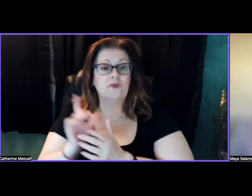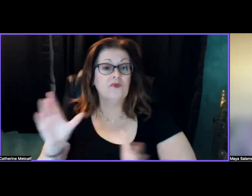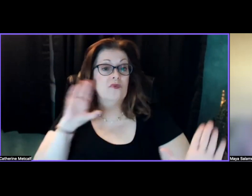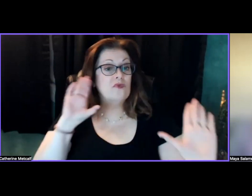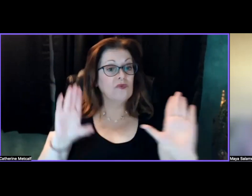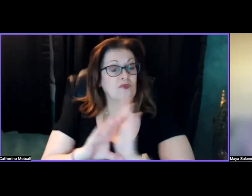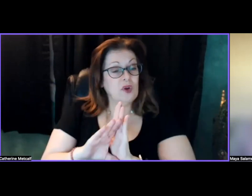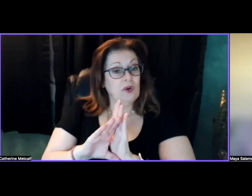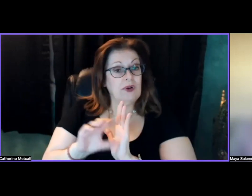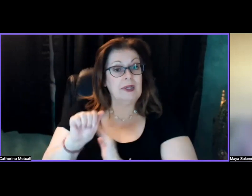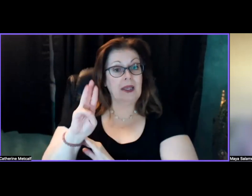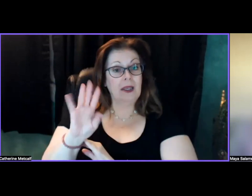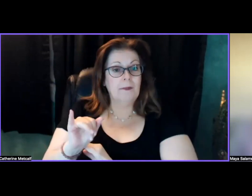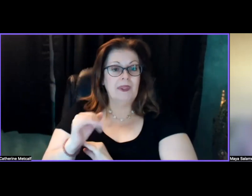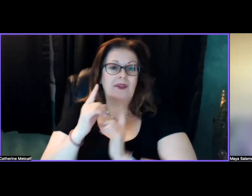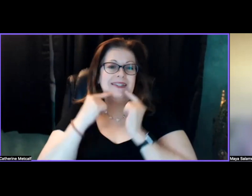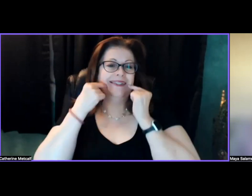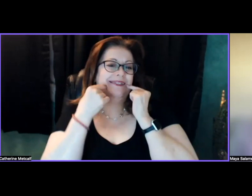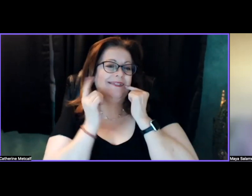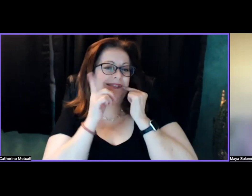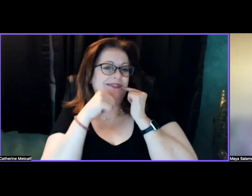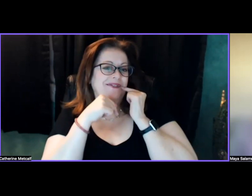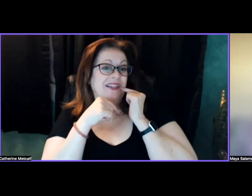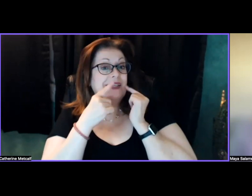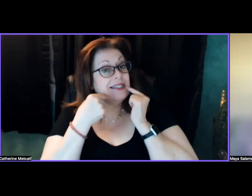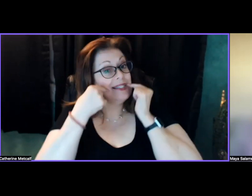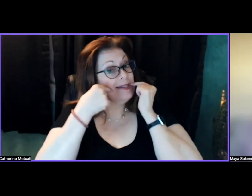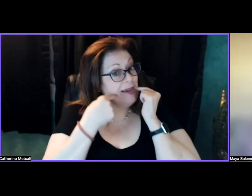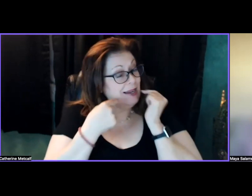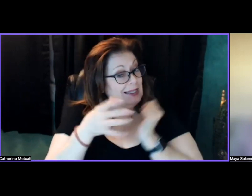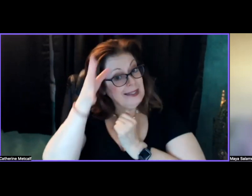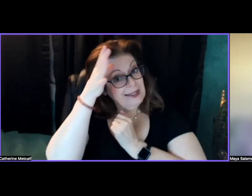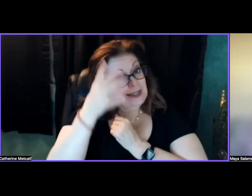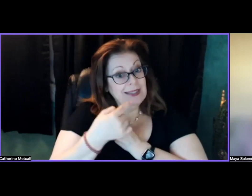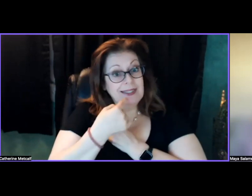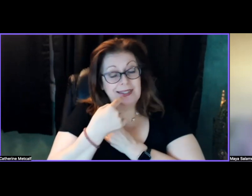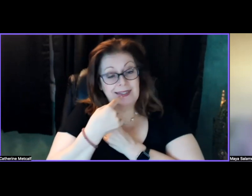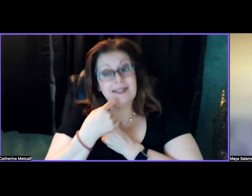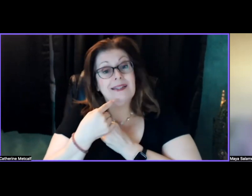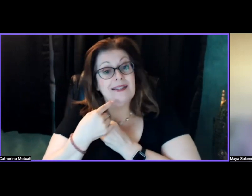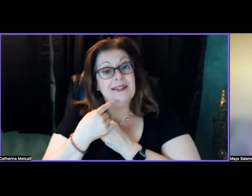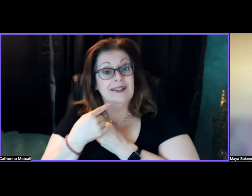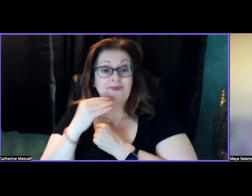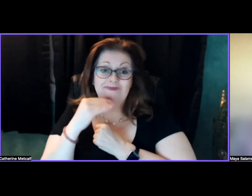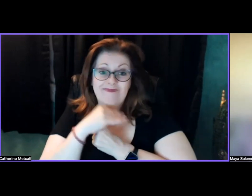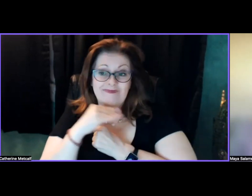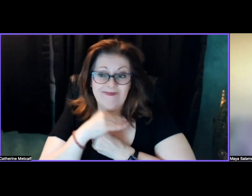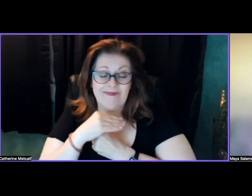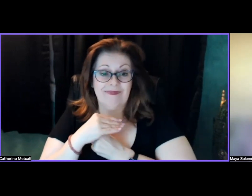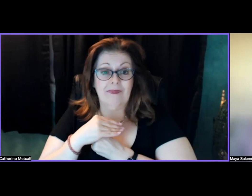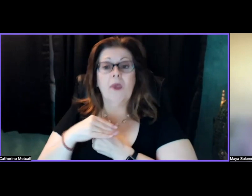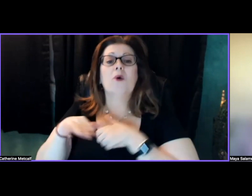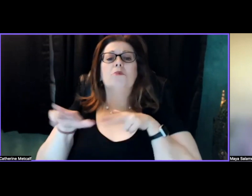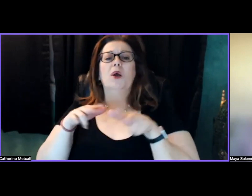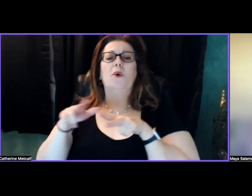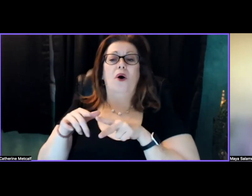an insincere smile. Dad liked to say we were descended from royalty. He was lying, but I walked like I believed him. The